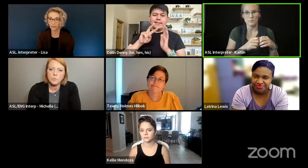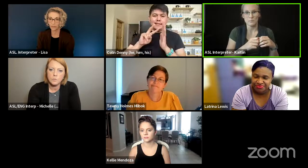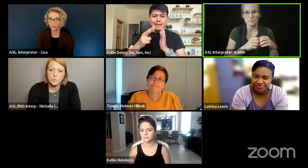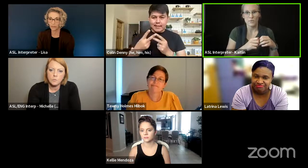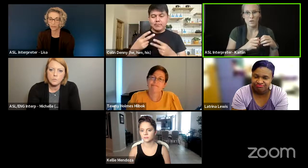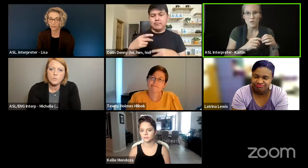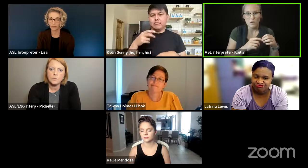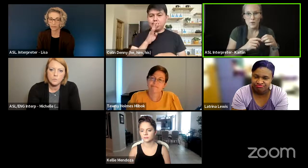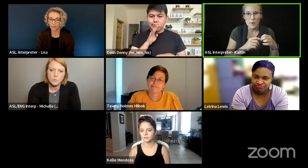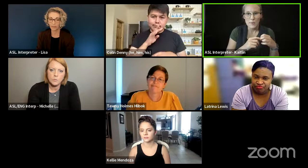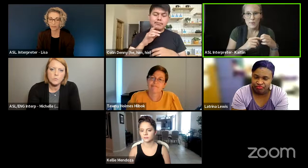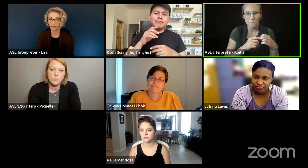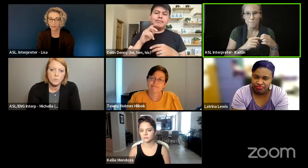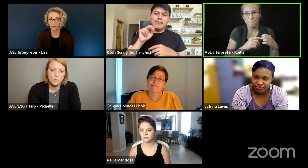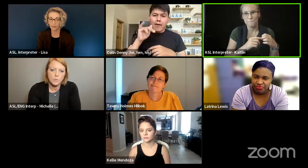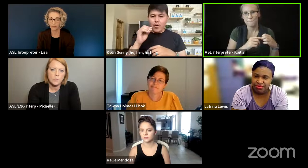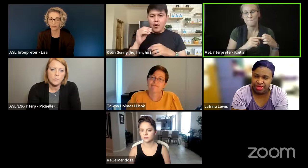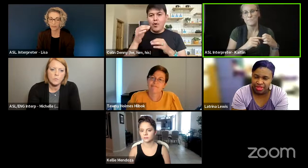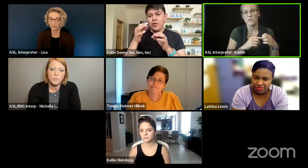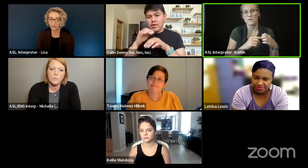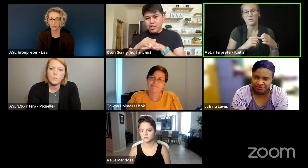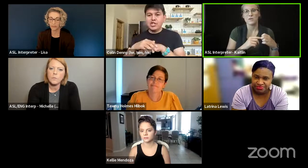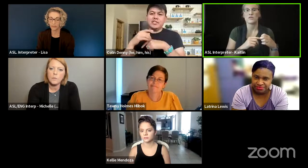over time.